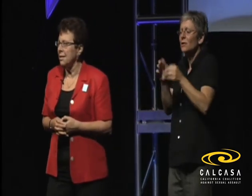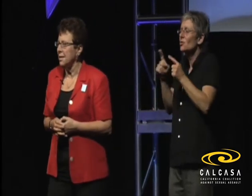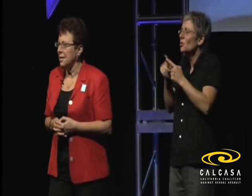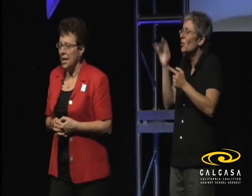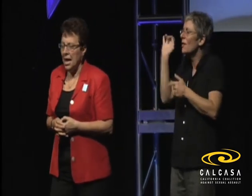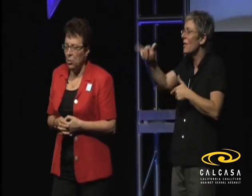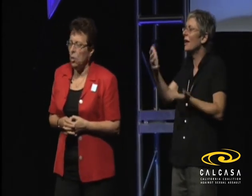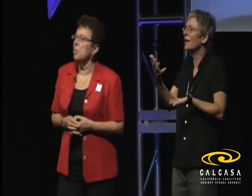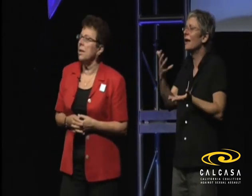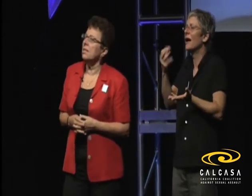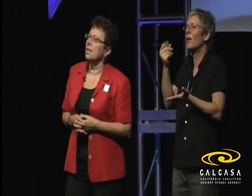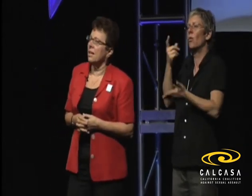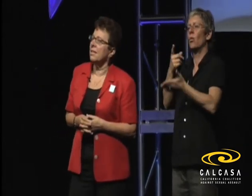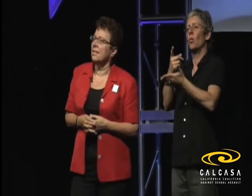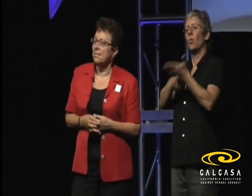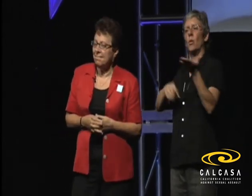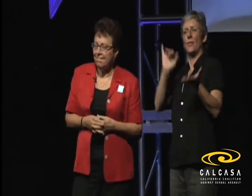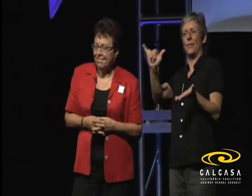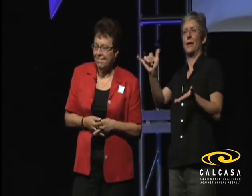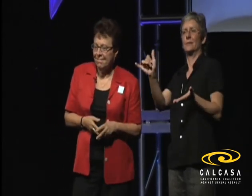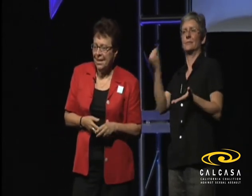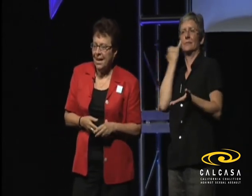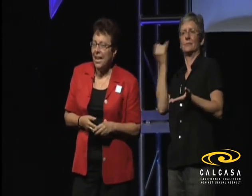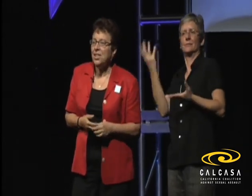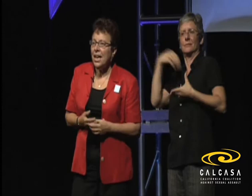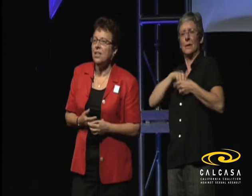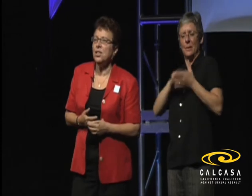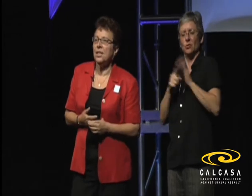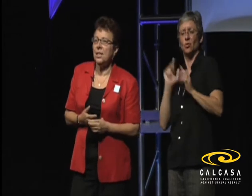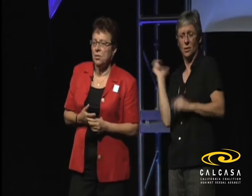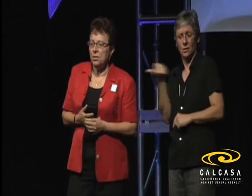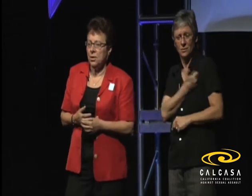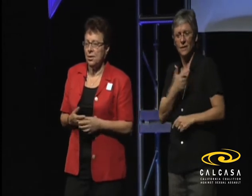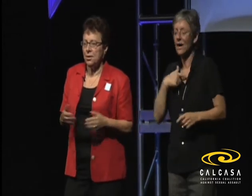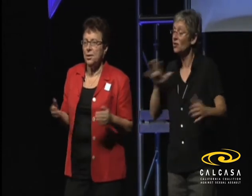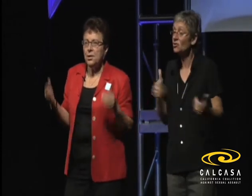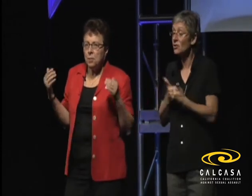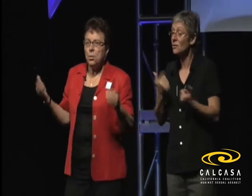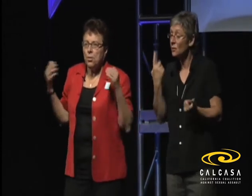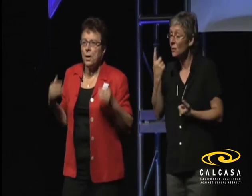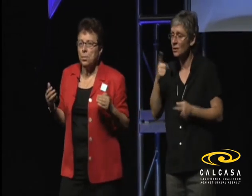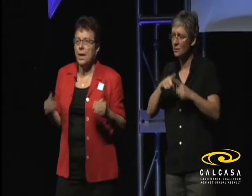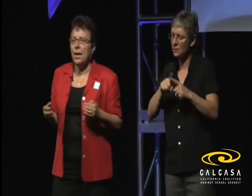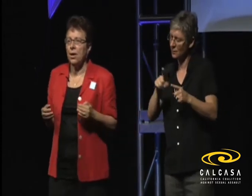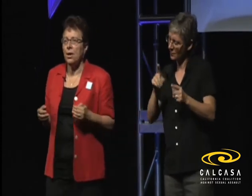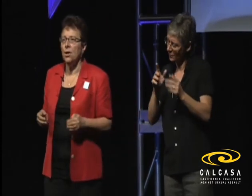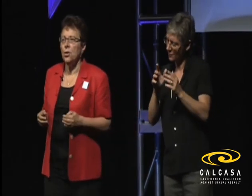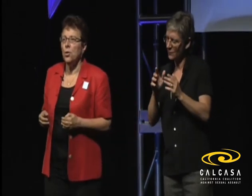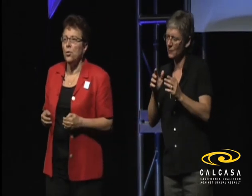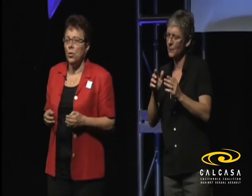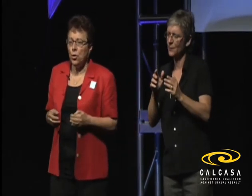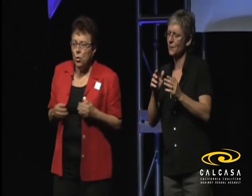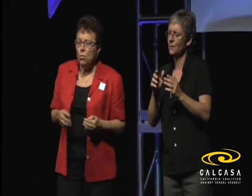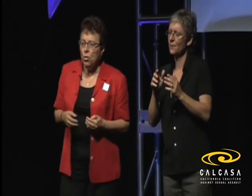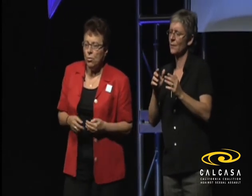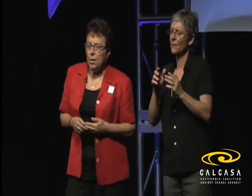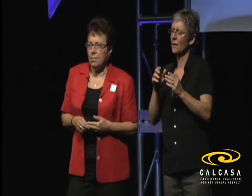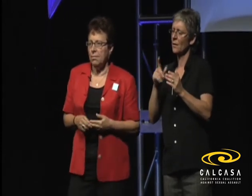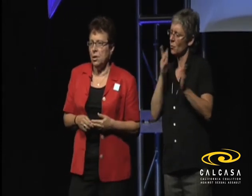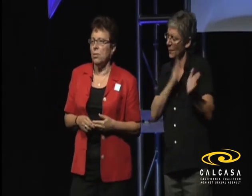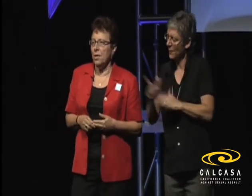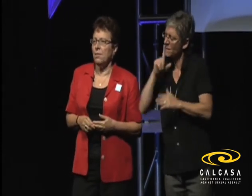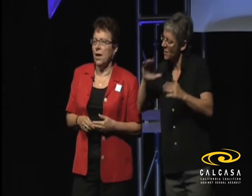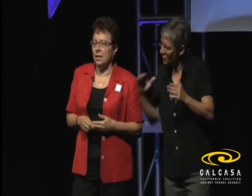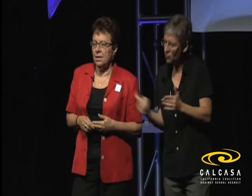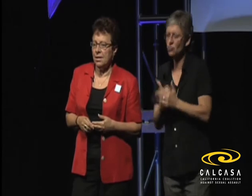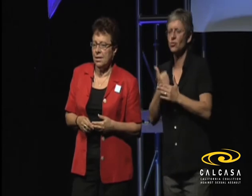to it and what it means to us. I challenge us, however, to prepare for the new movement